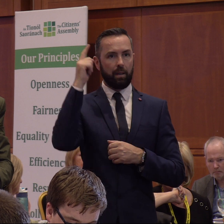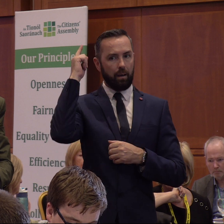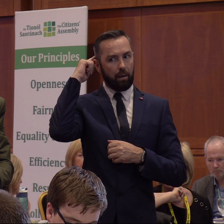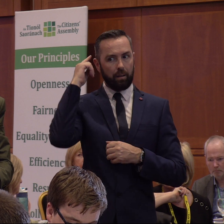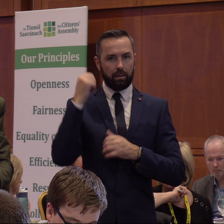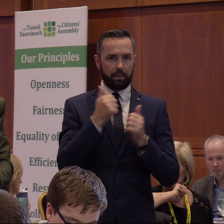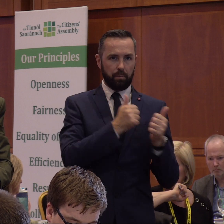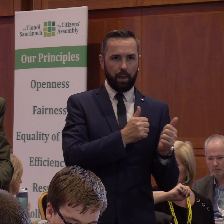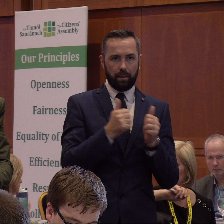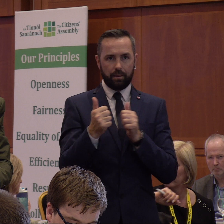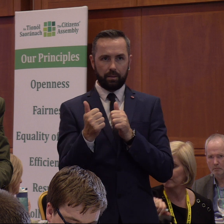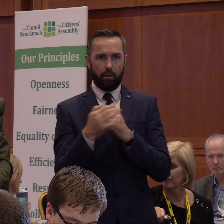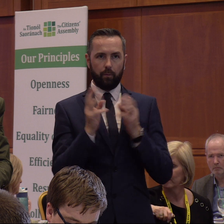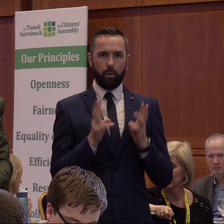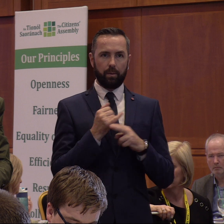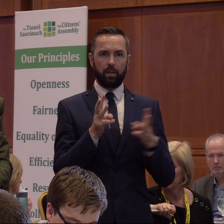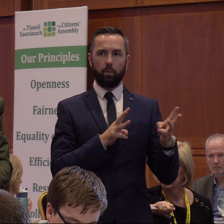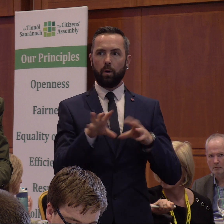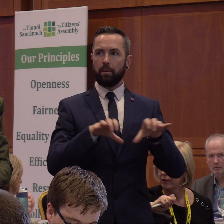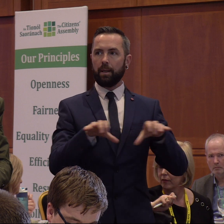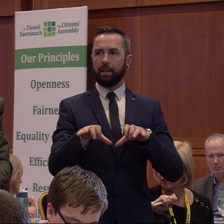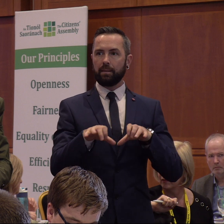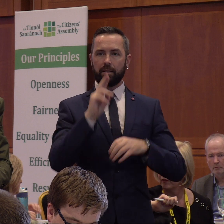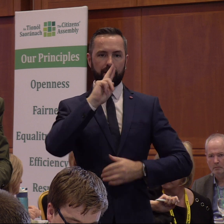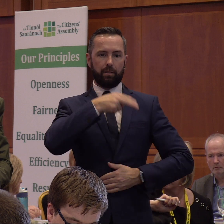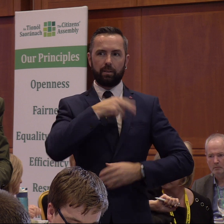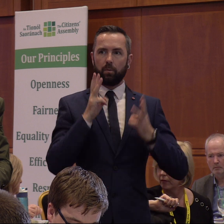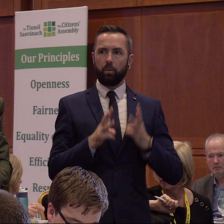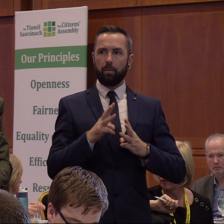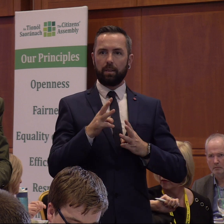bias of women in the workplace. Stereotyping women